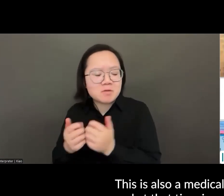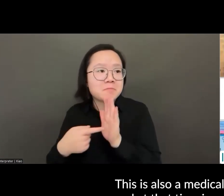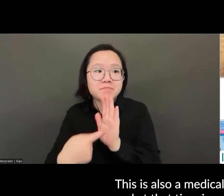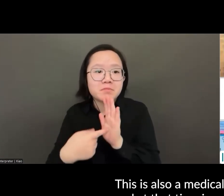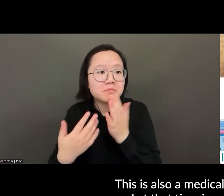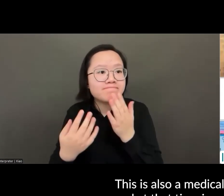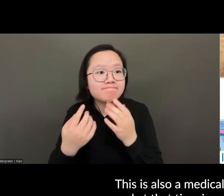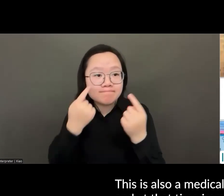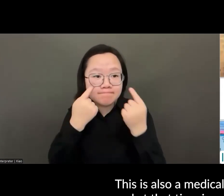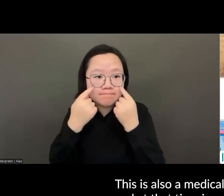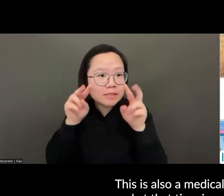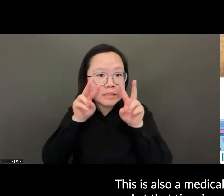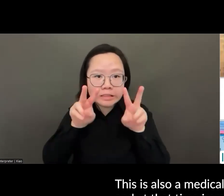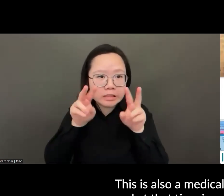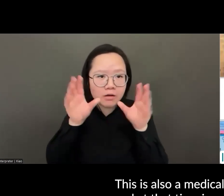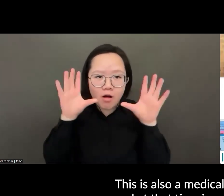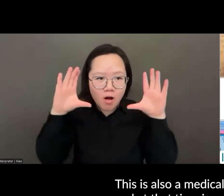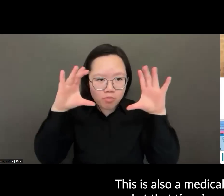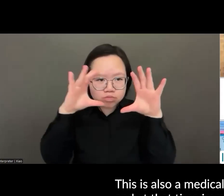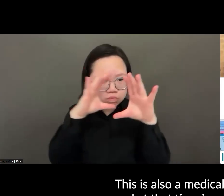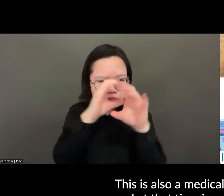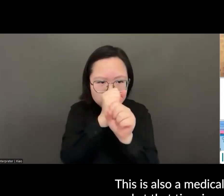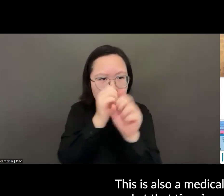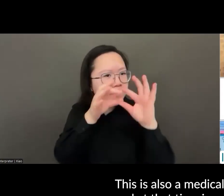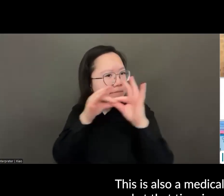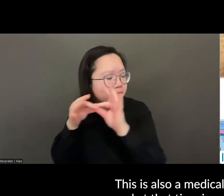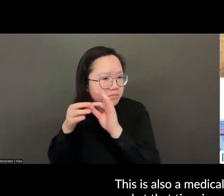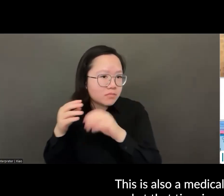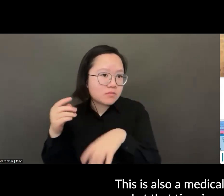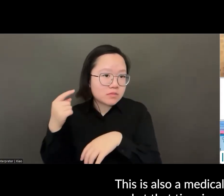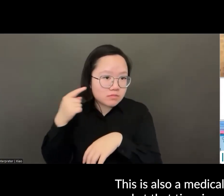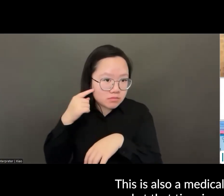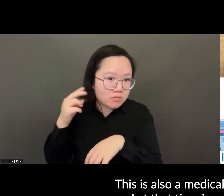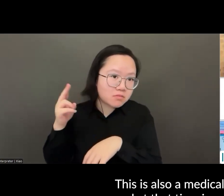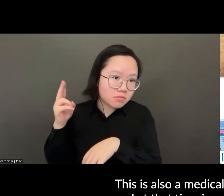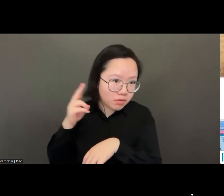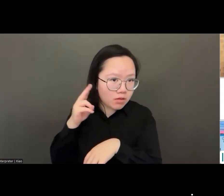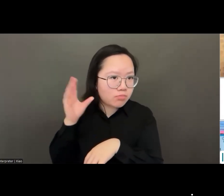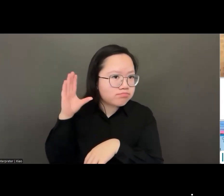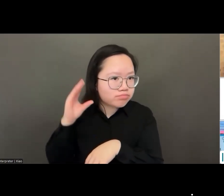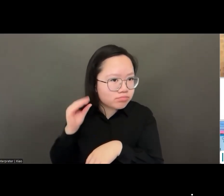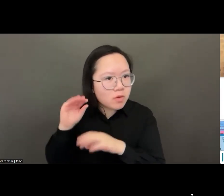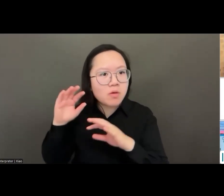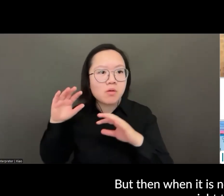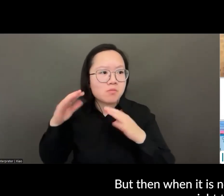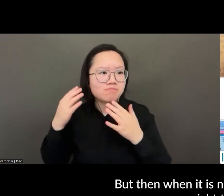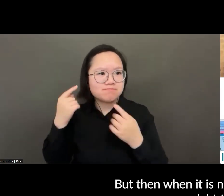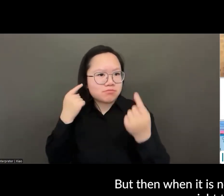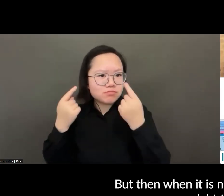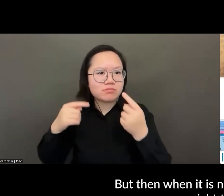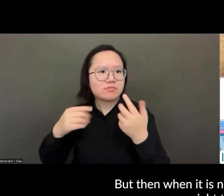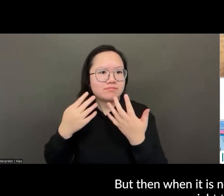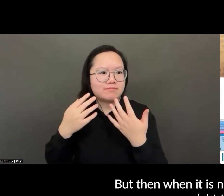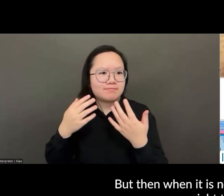a medical kind of emergency, and at that time, immediate intervention is required. But